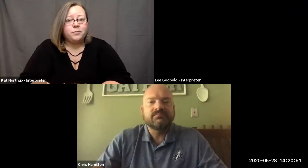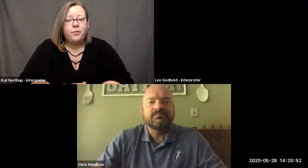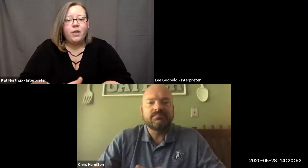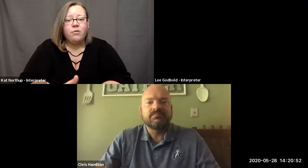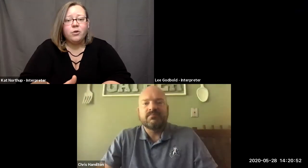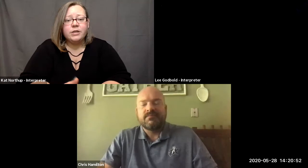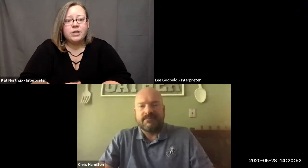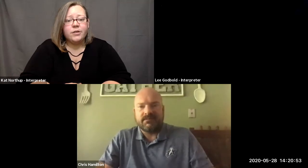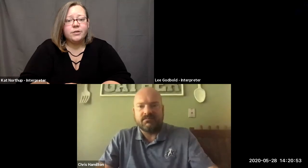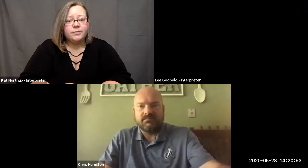for each other.